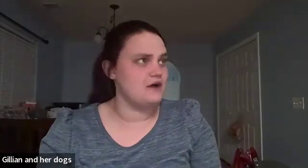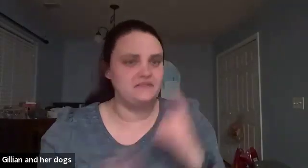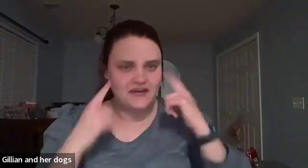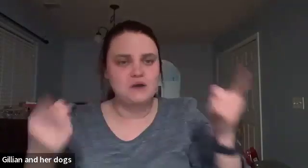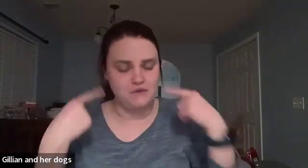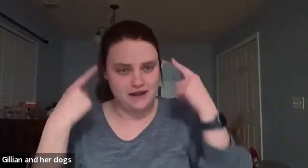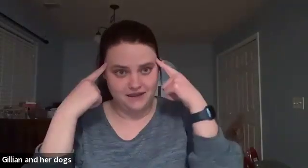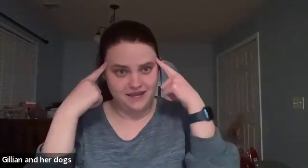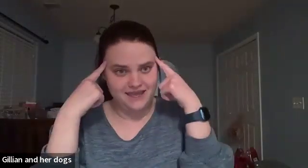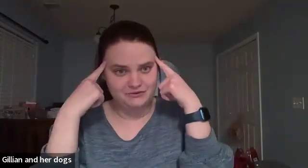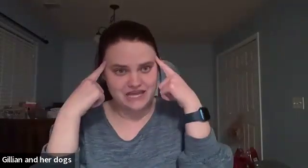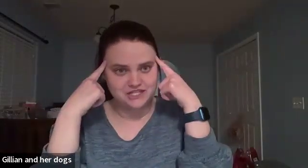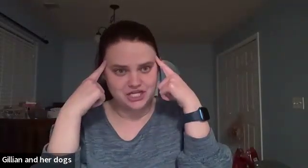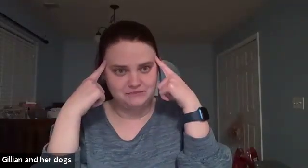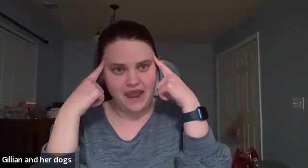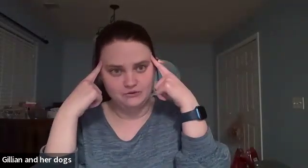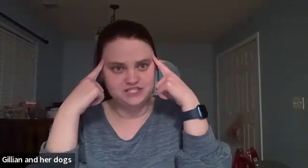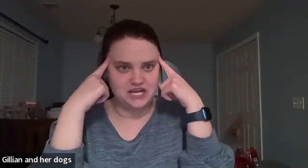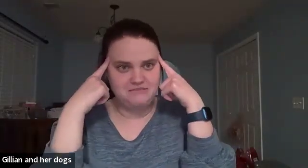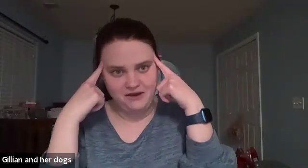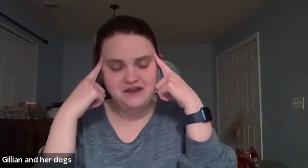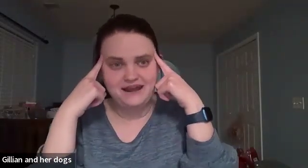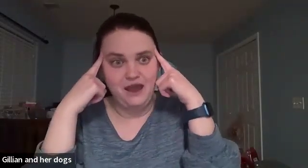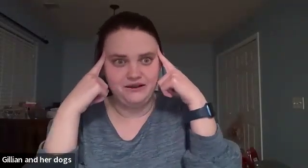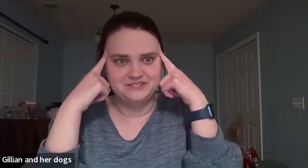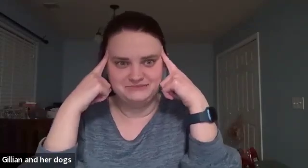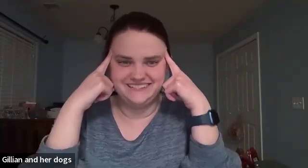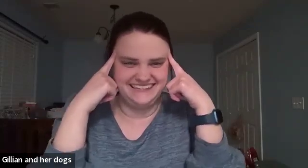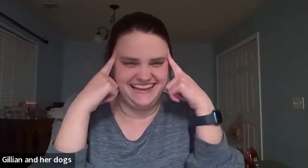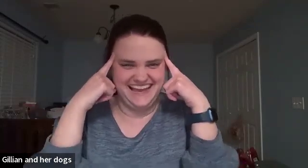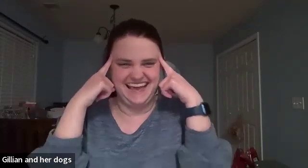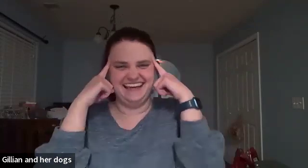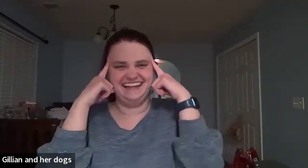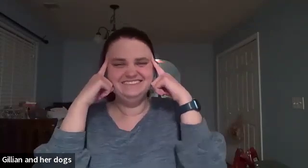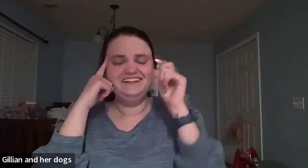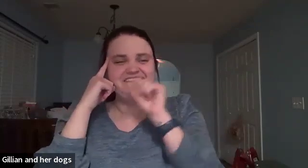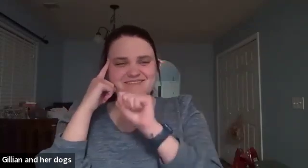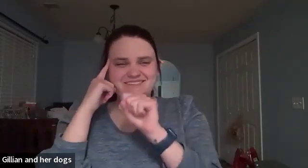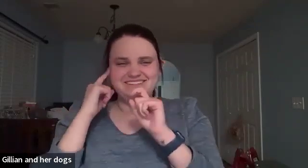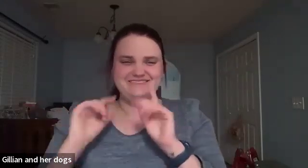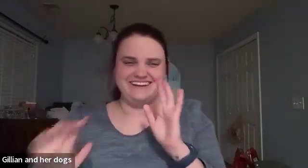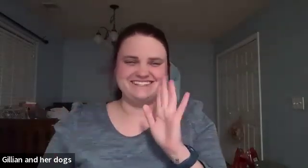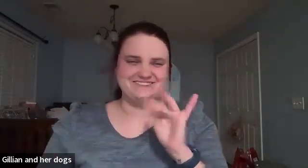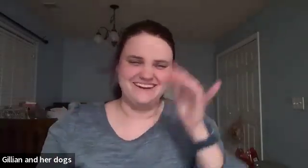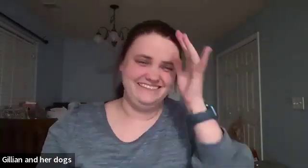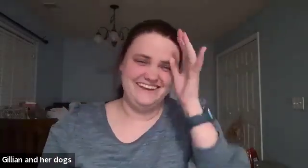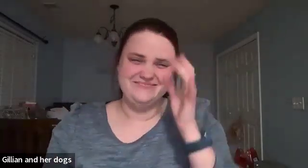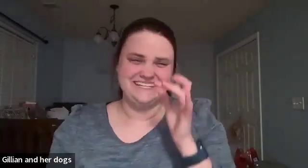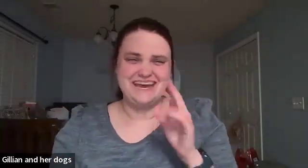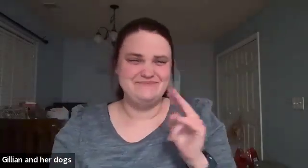out? Like, that's how I read it in my head, with shape out, not out of shape. That was good. Oh my gosh. I'm sorry. I love me a dad